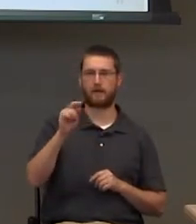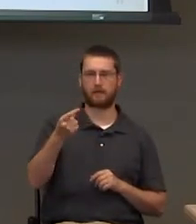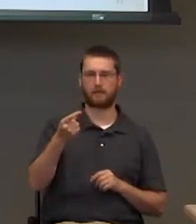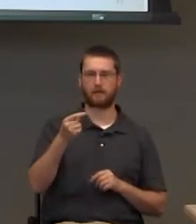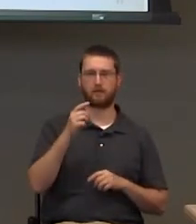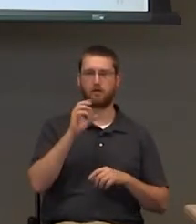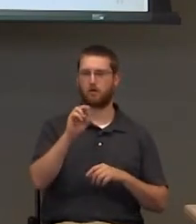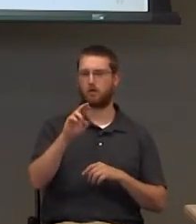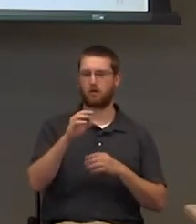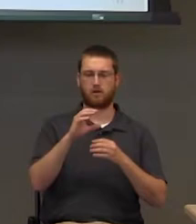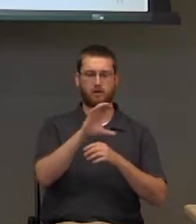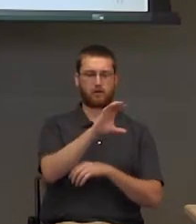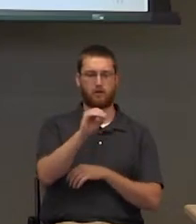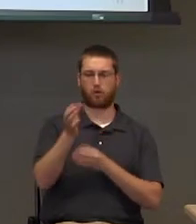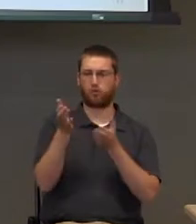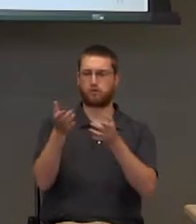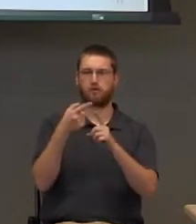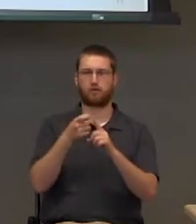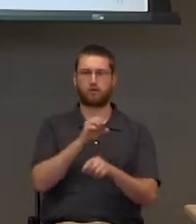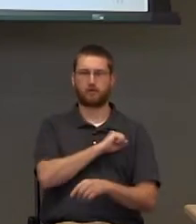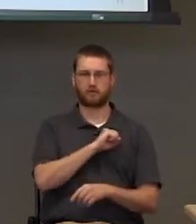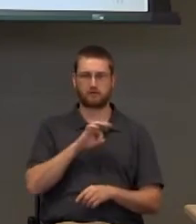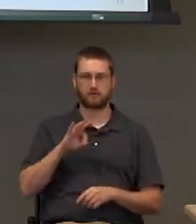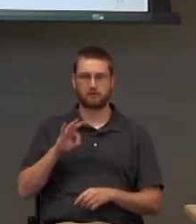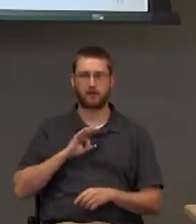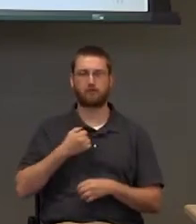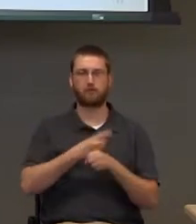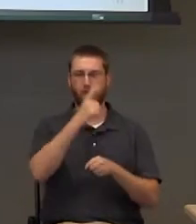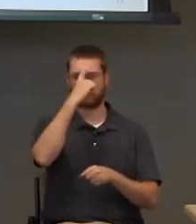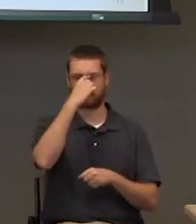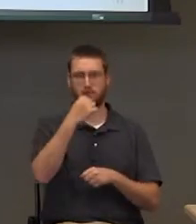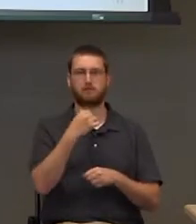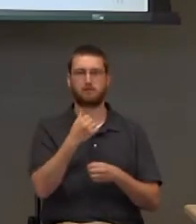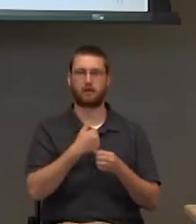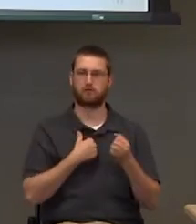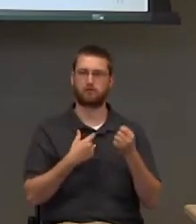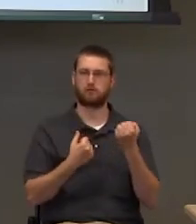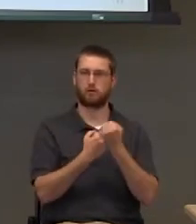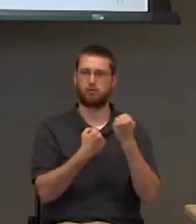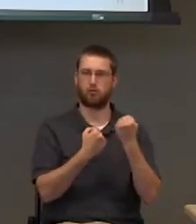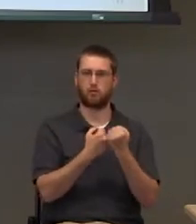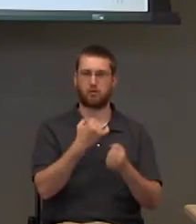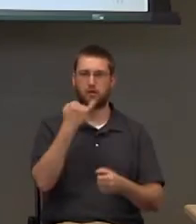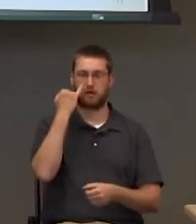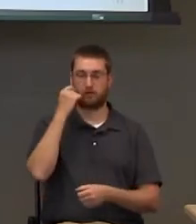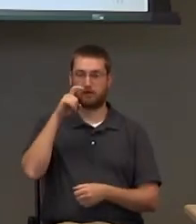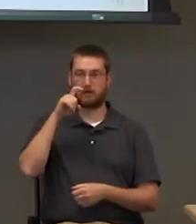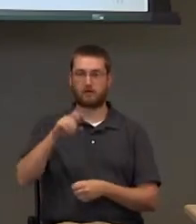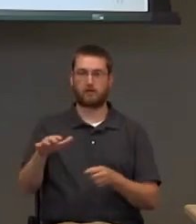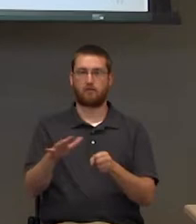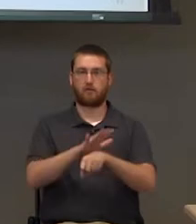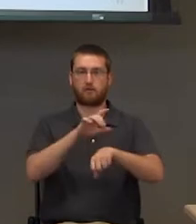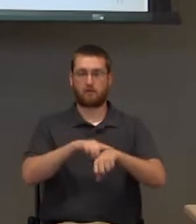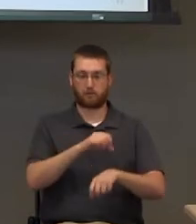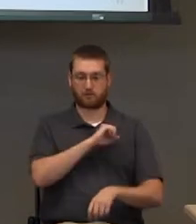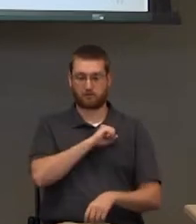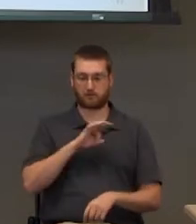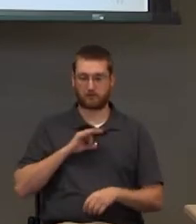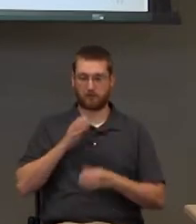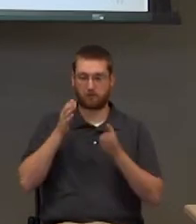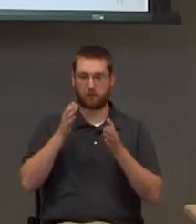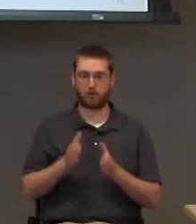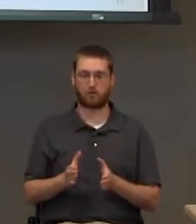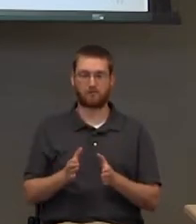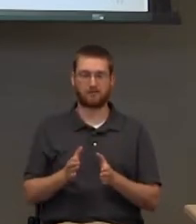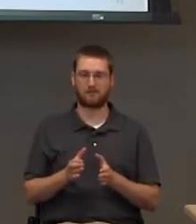or the co-services from staff. Absolutely. Where that makes sense, I fully support it. However, where there's a need for a full-time staff, a